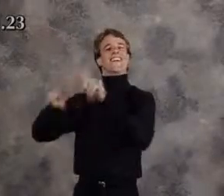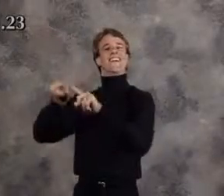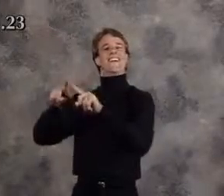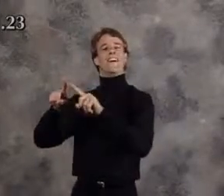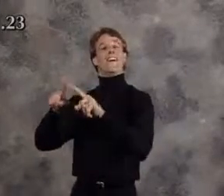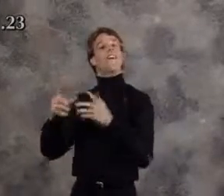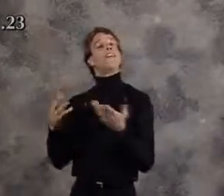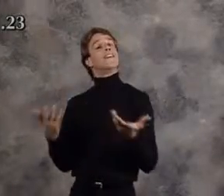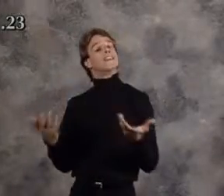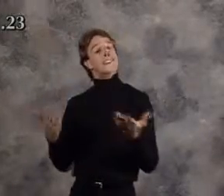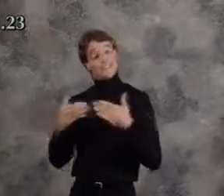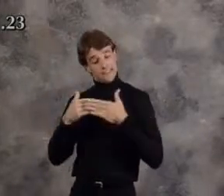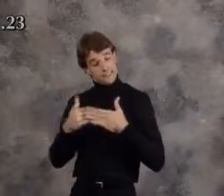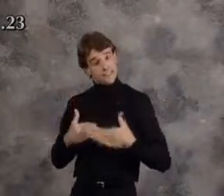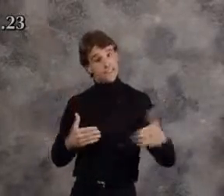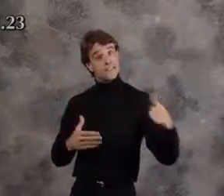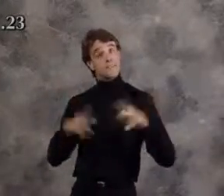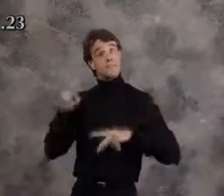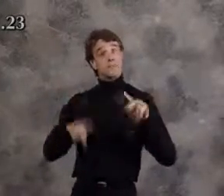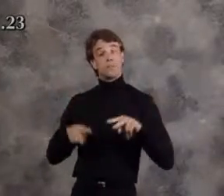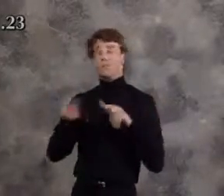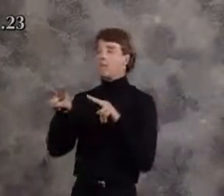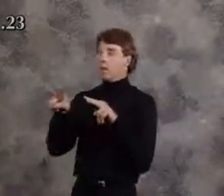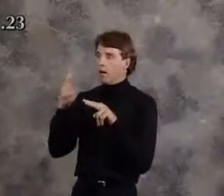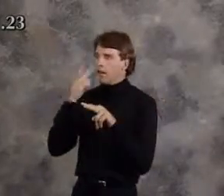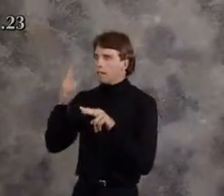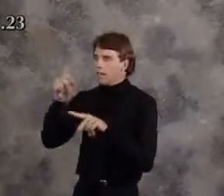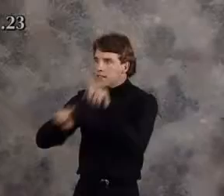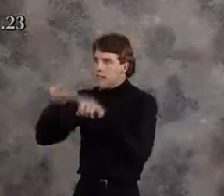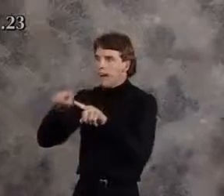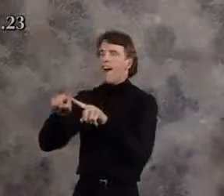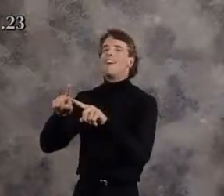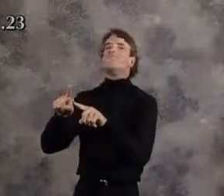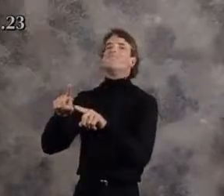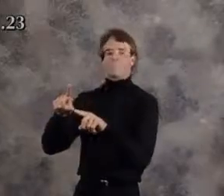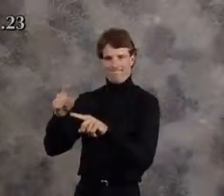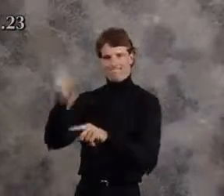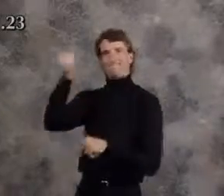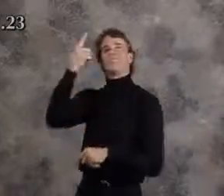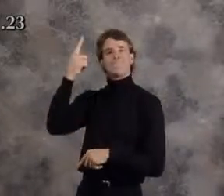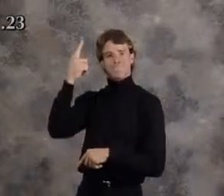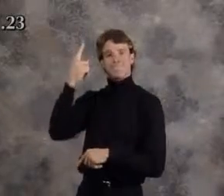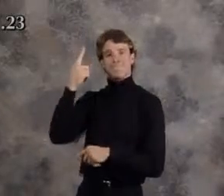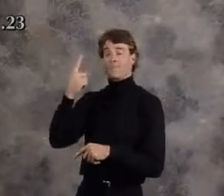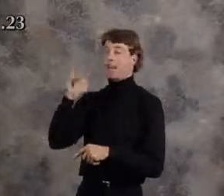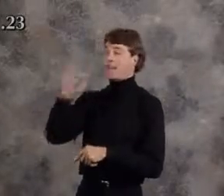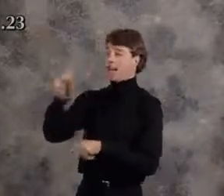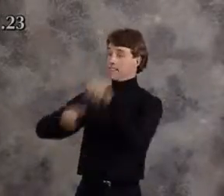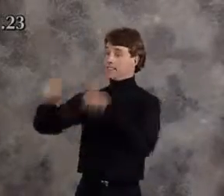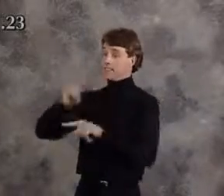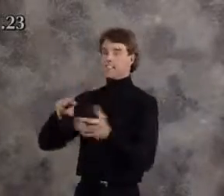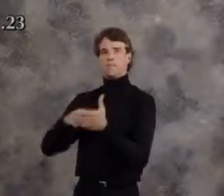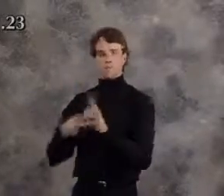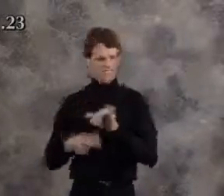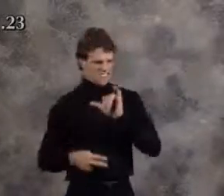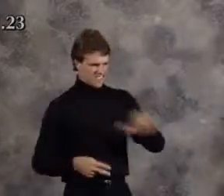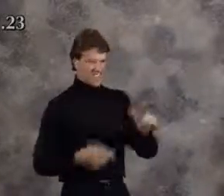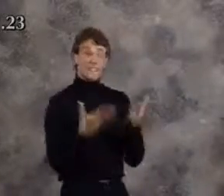sign for it, and from then on, people would see the sign and know that it represented that